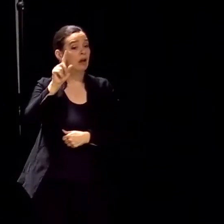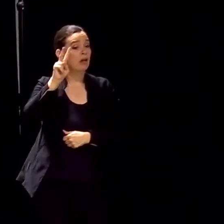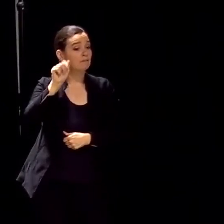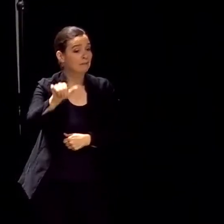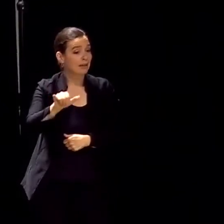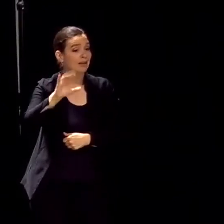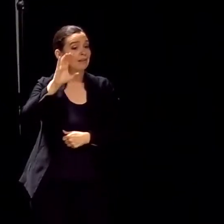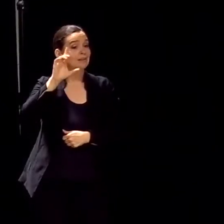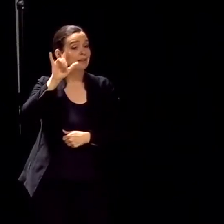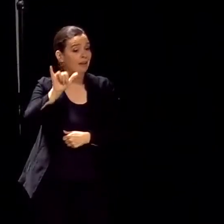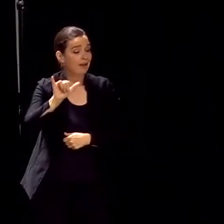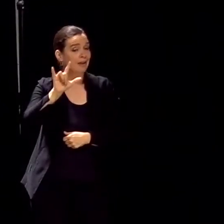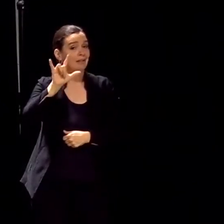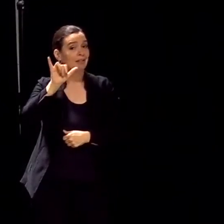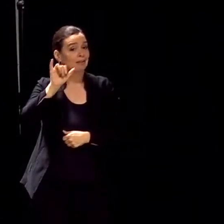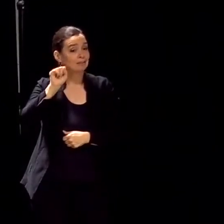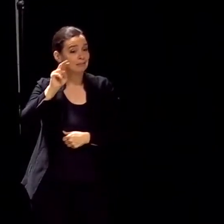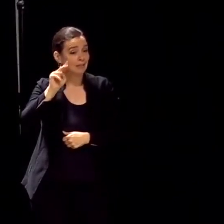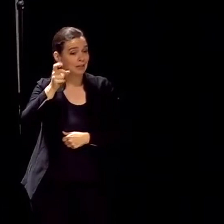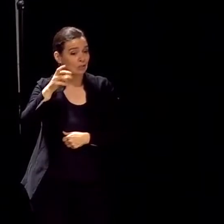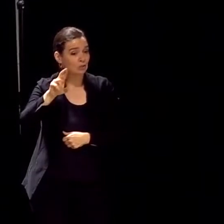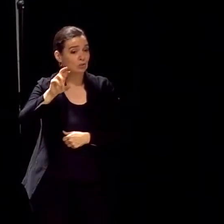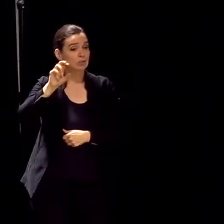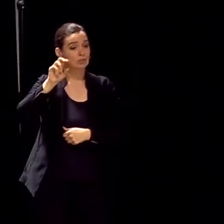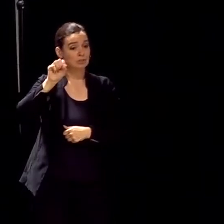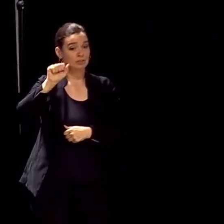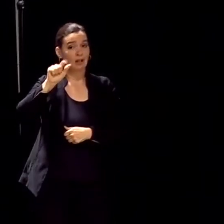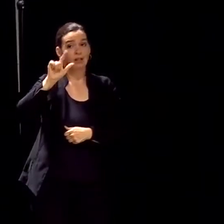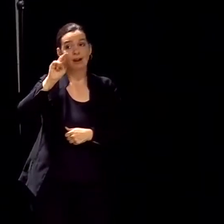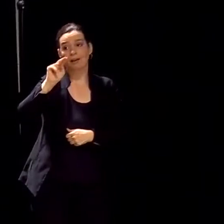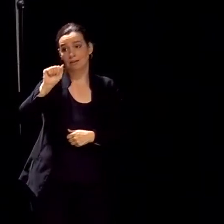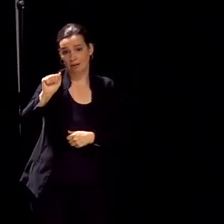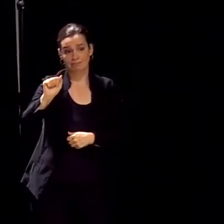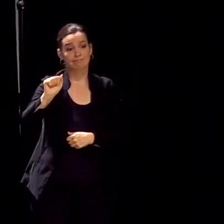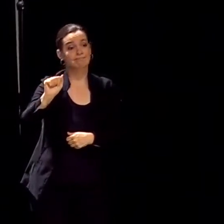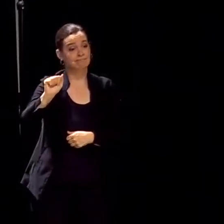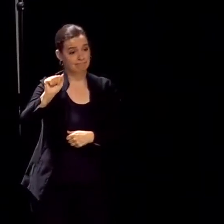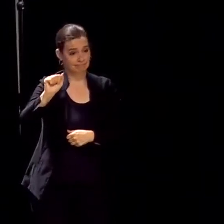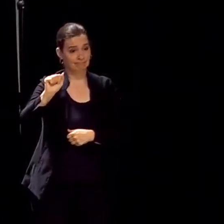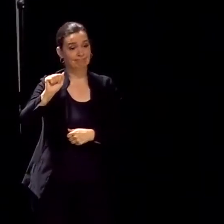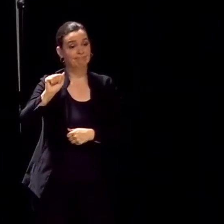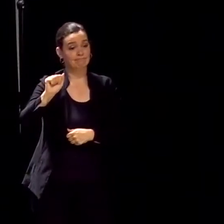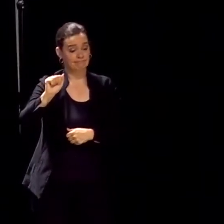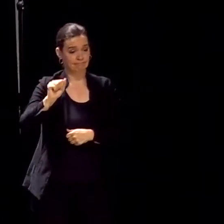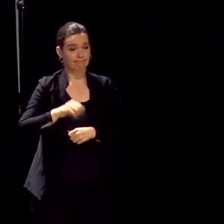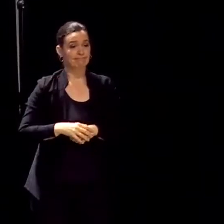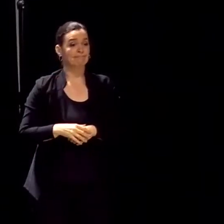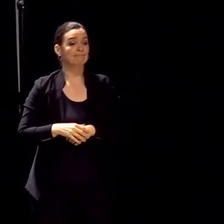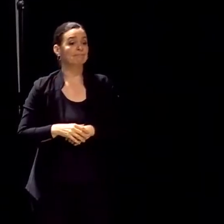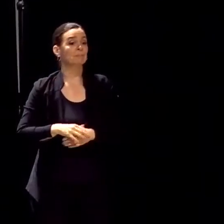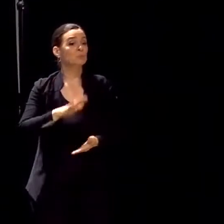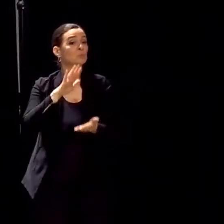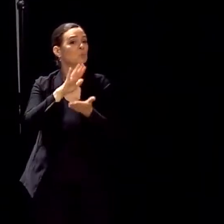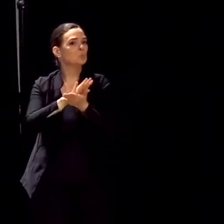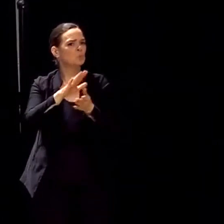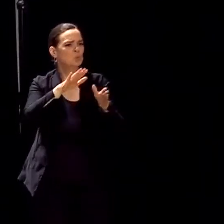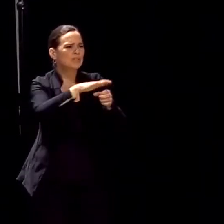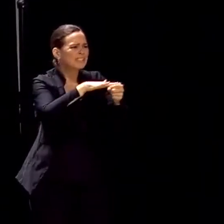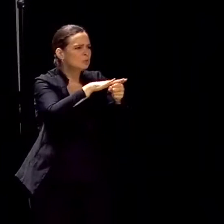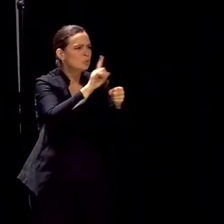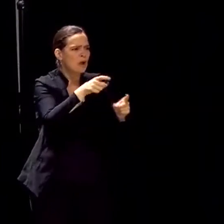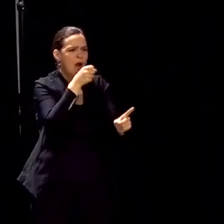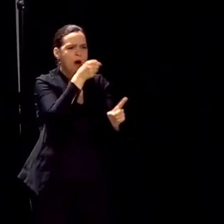Salina. The affected school districts: the city of Syracuse School District, East Syracuse